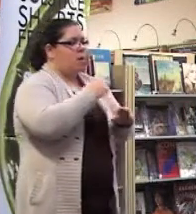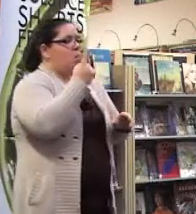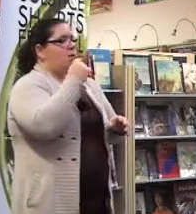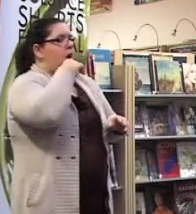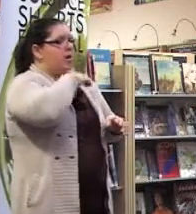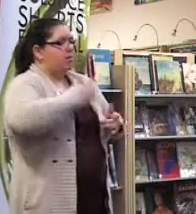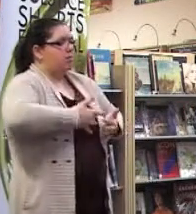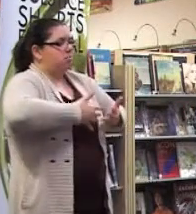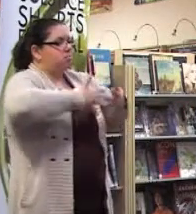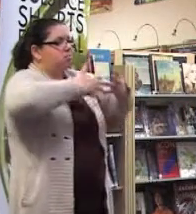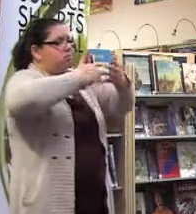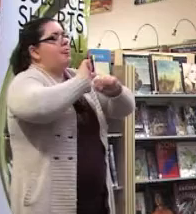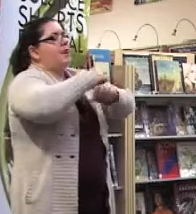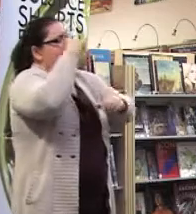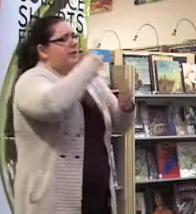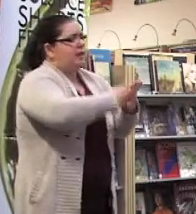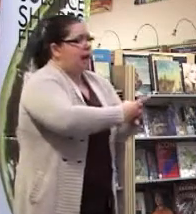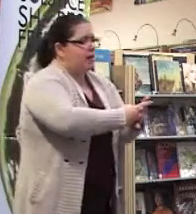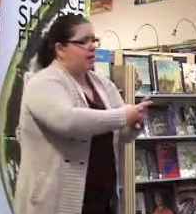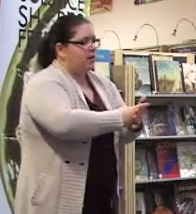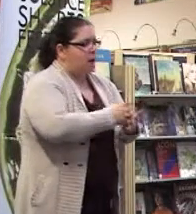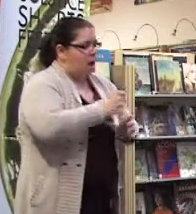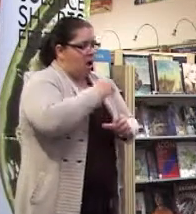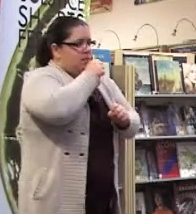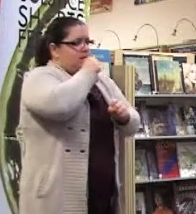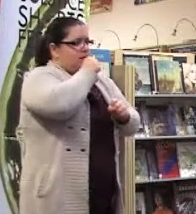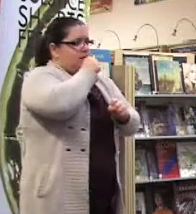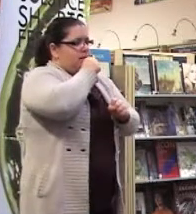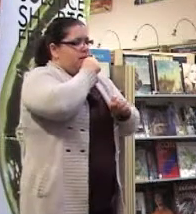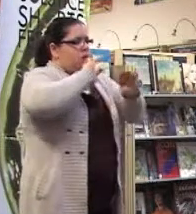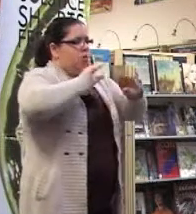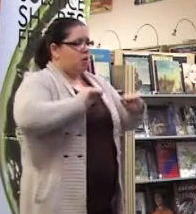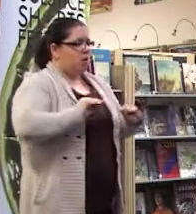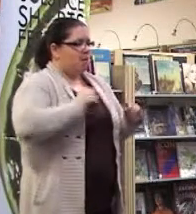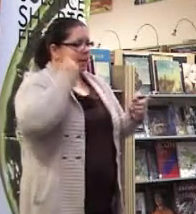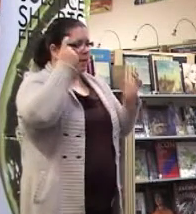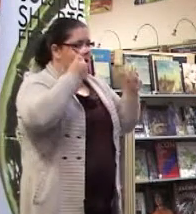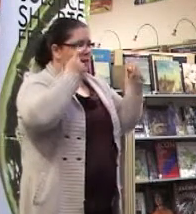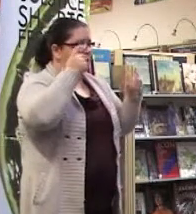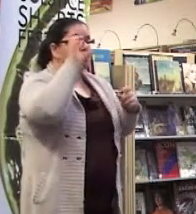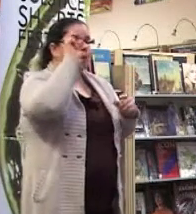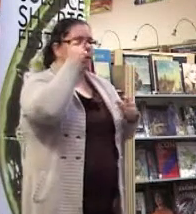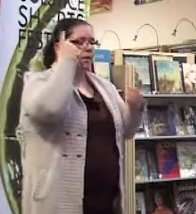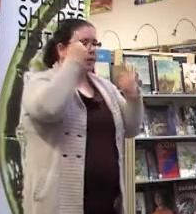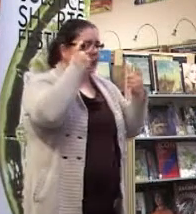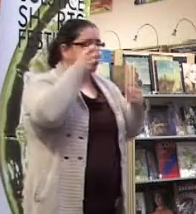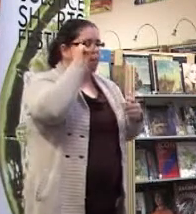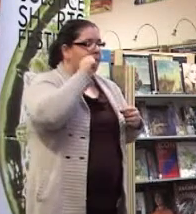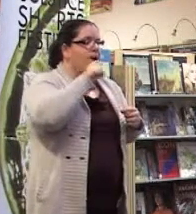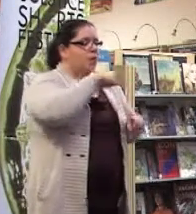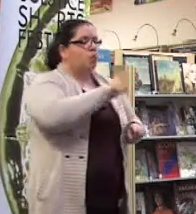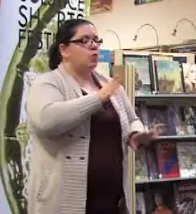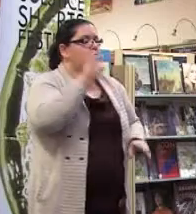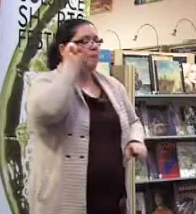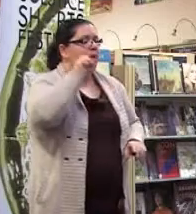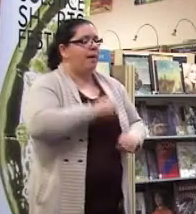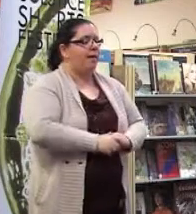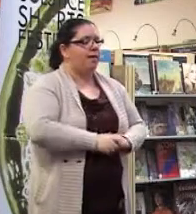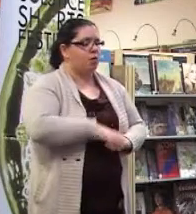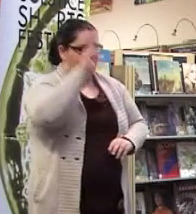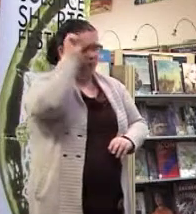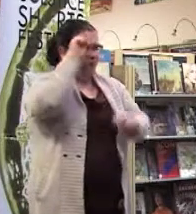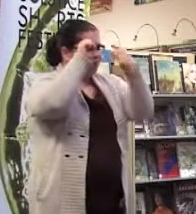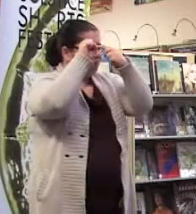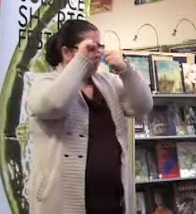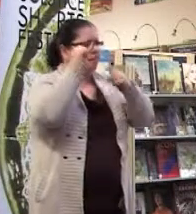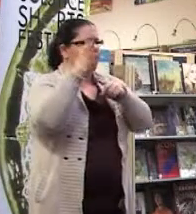important decision, he continued. Hold your breath deeply and pause and think. Remember to think and remember to remember. Your memories are